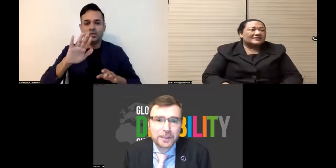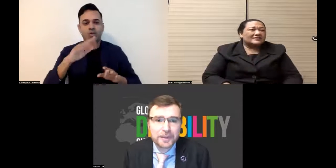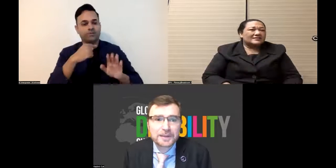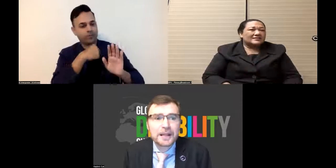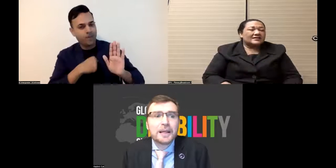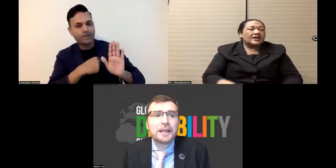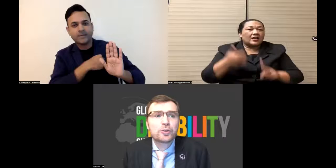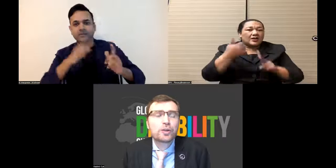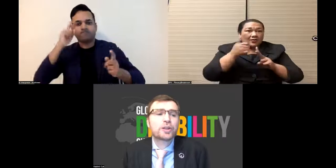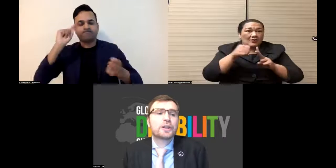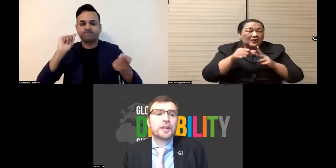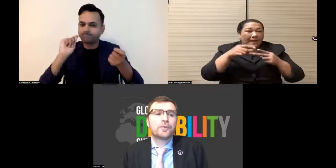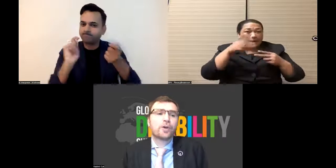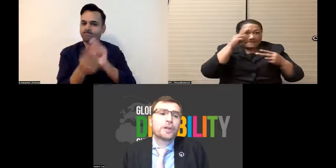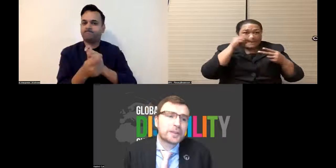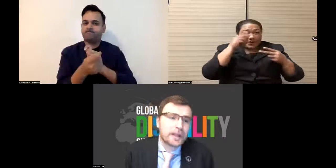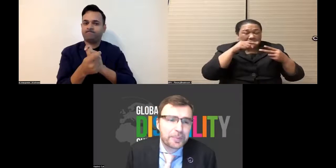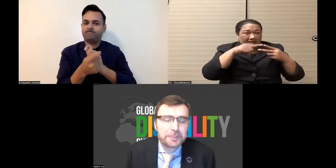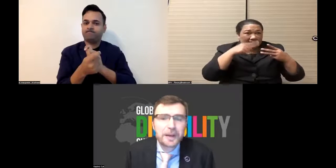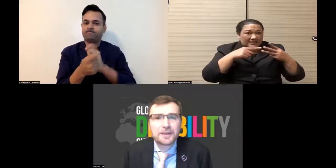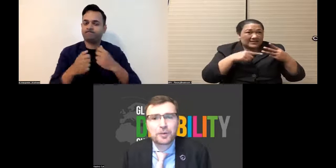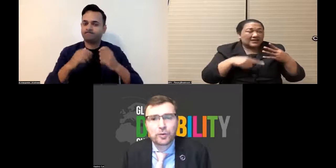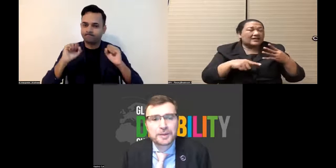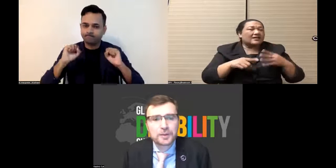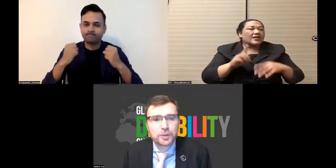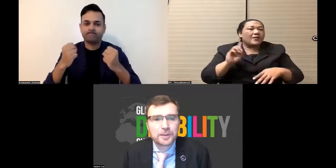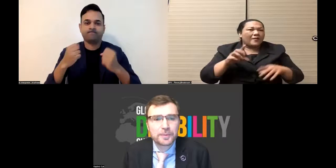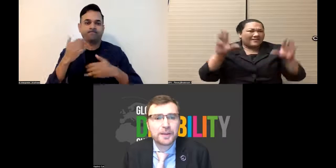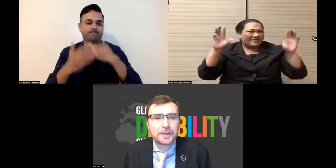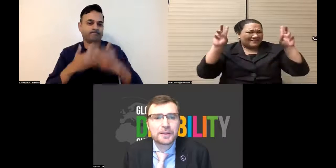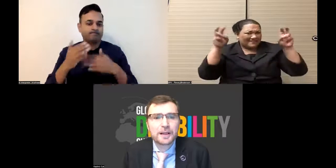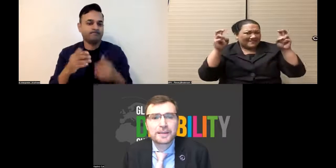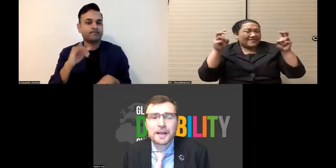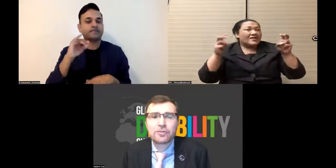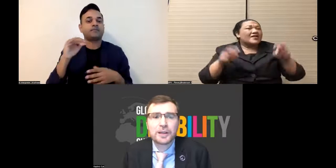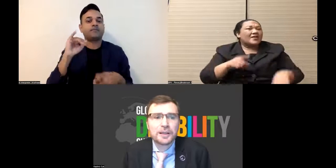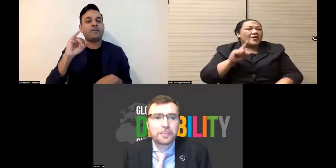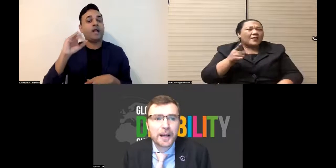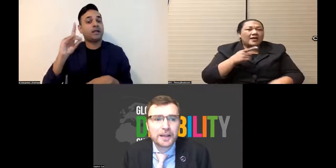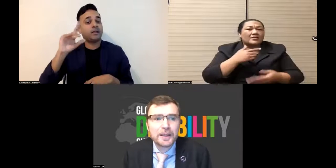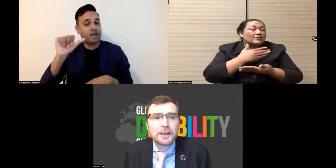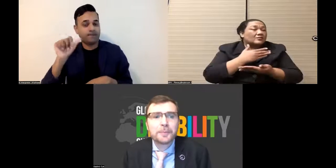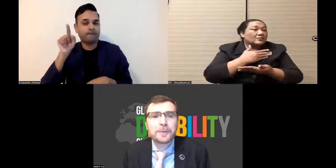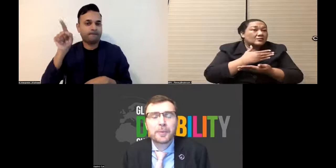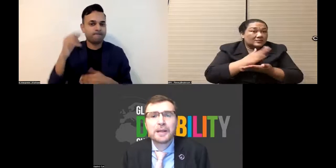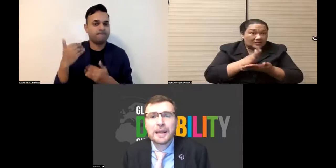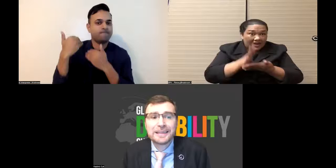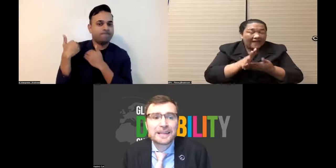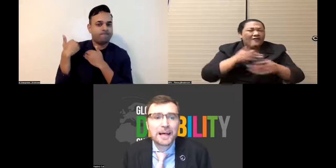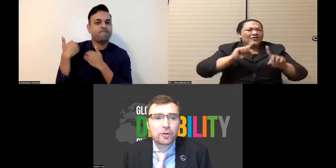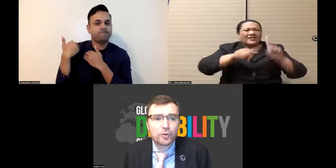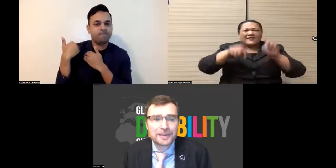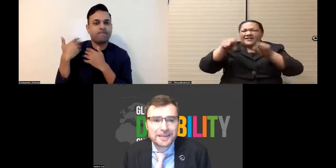Disability Summits is to ensure that the voices and perspectives of persons with disabilities are central in the planning